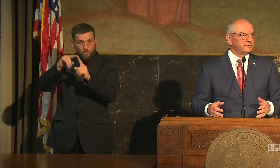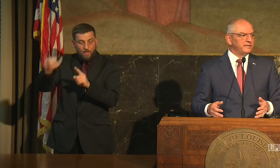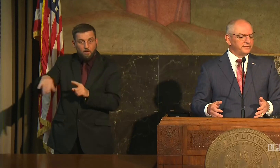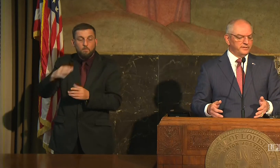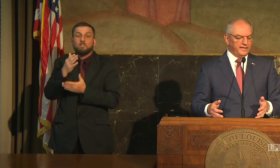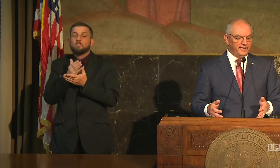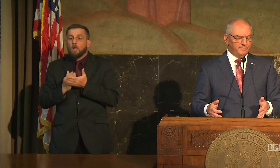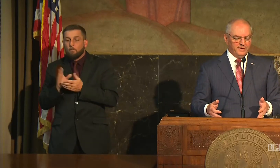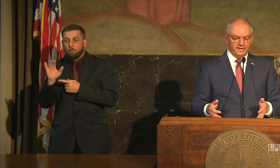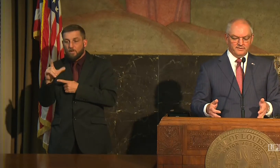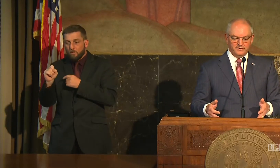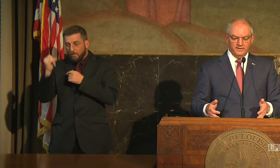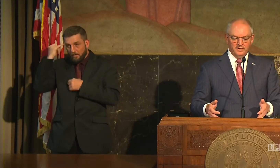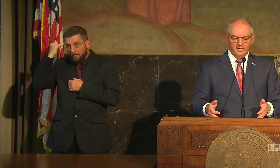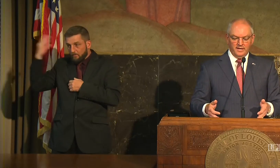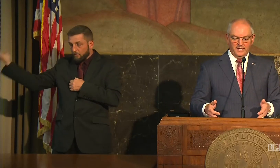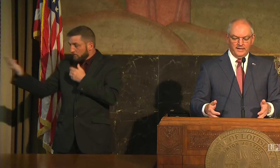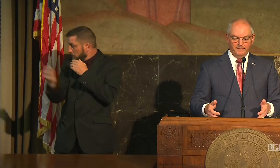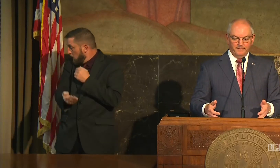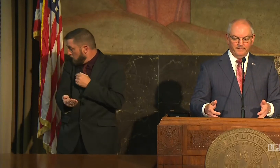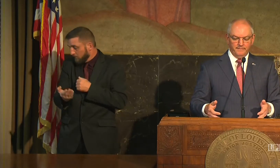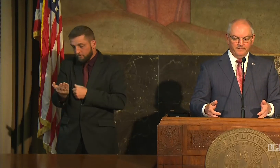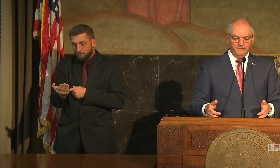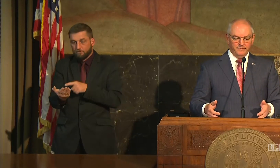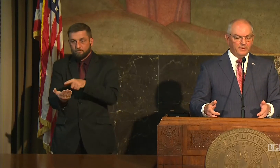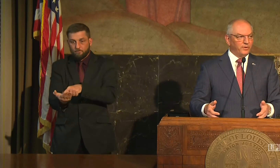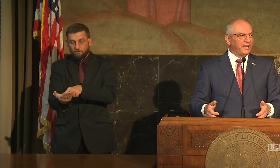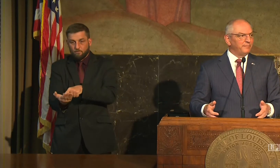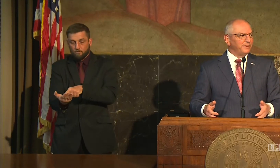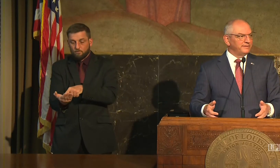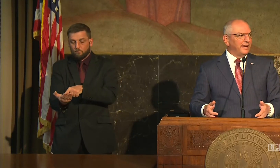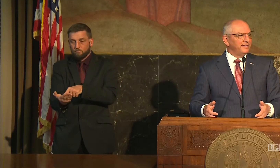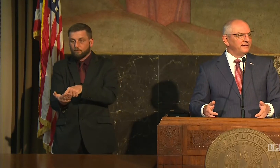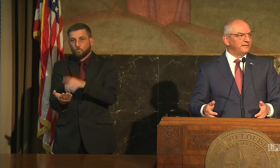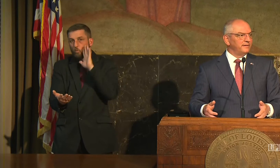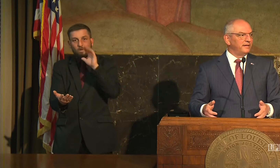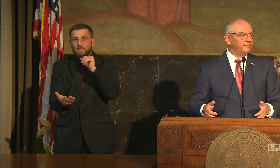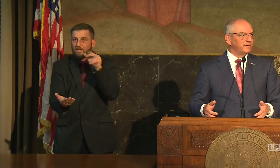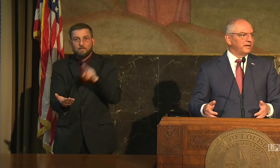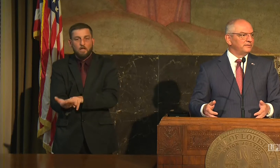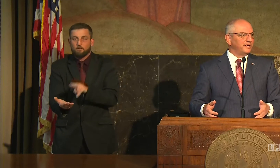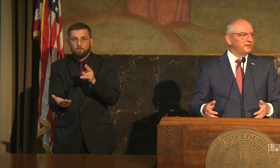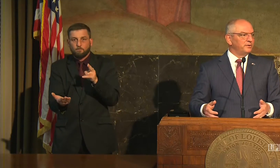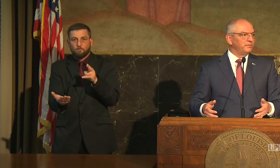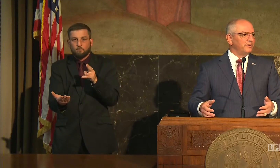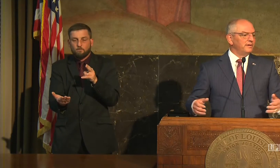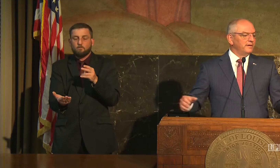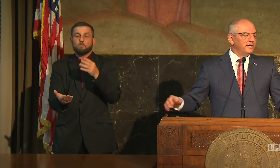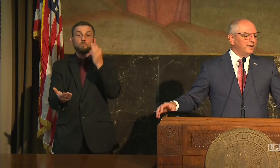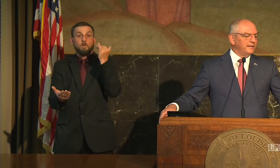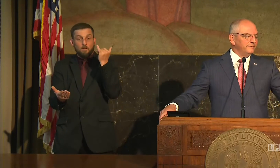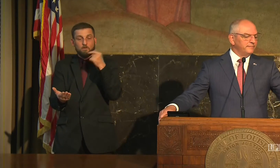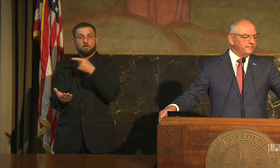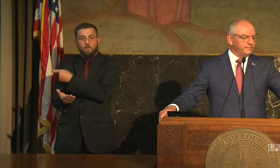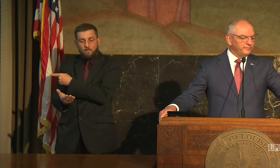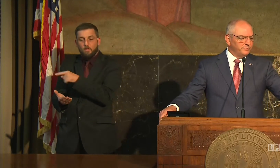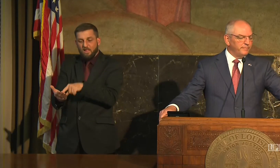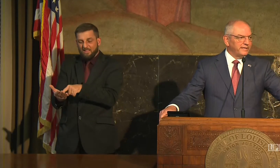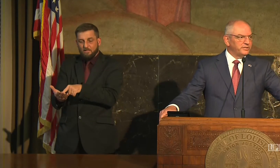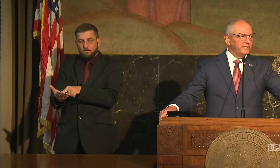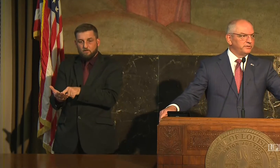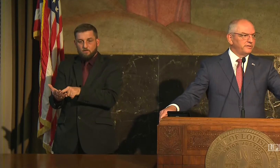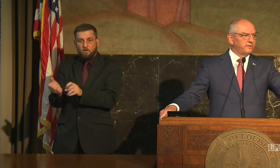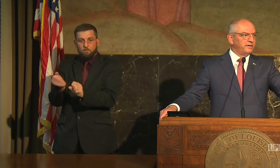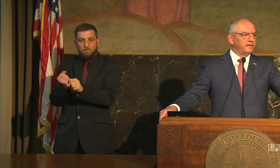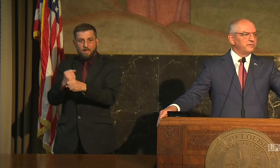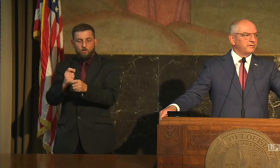some bills that, should they hit my desk, they will not be signed because they do